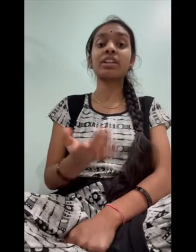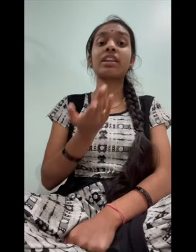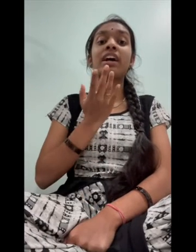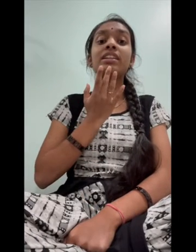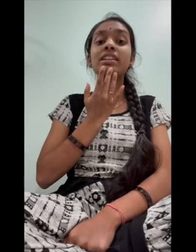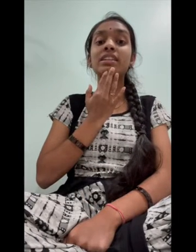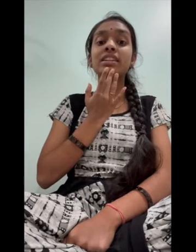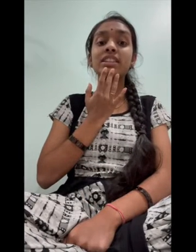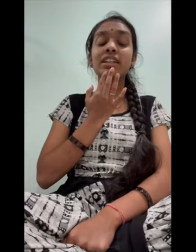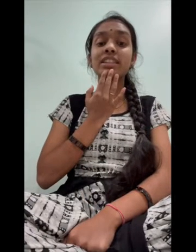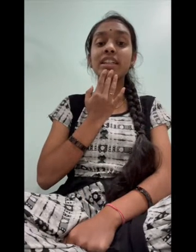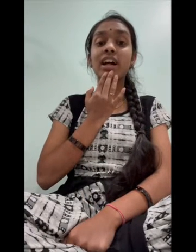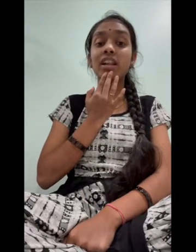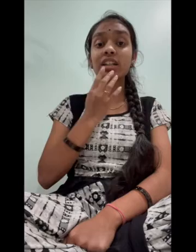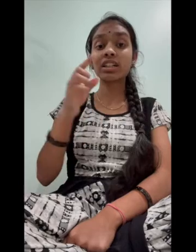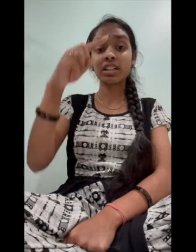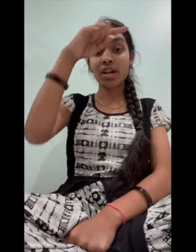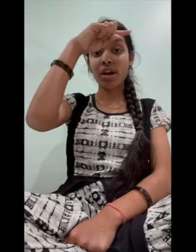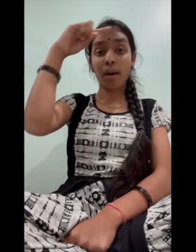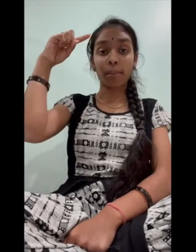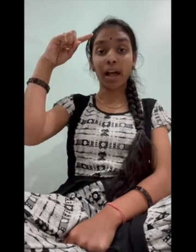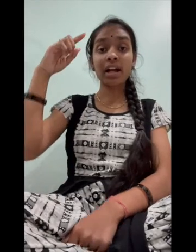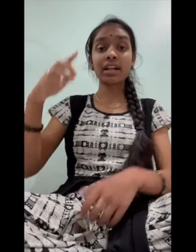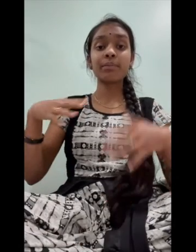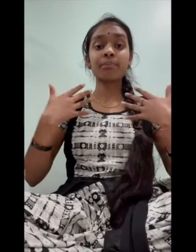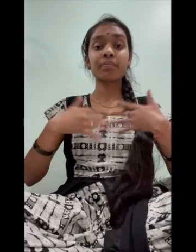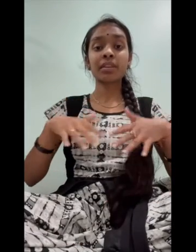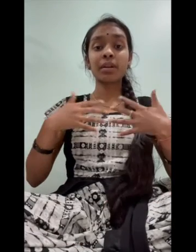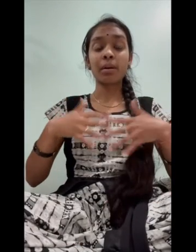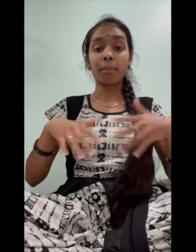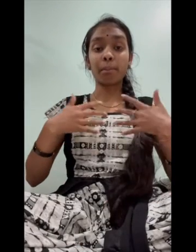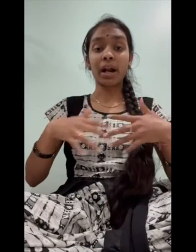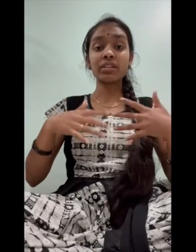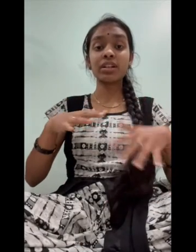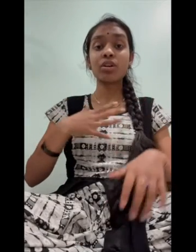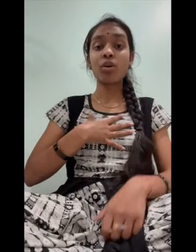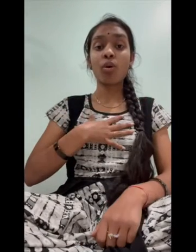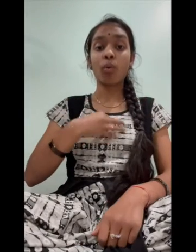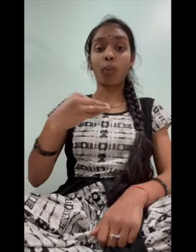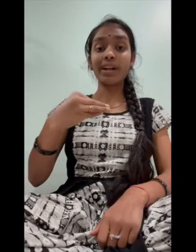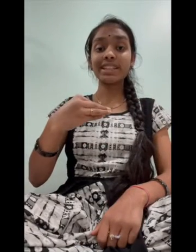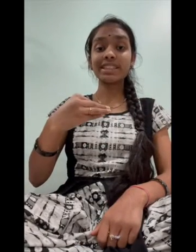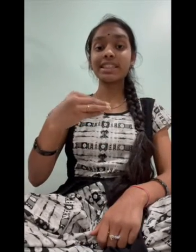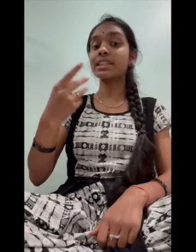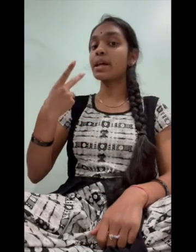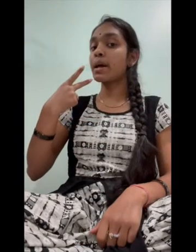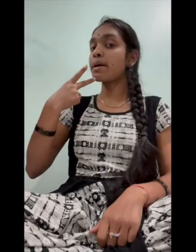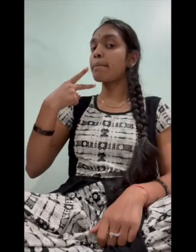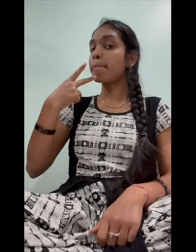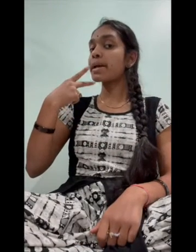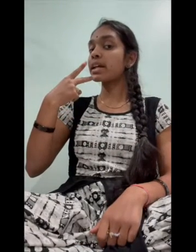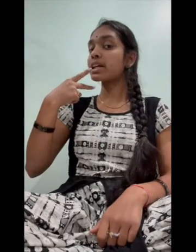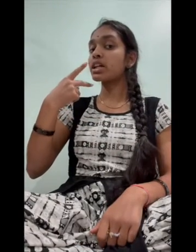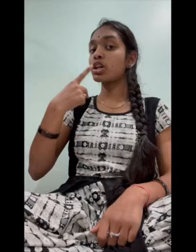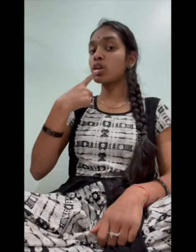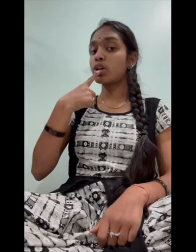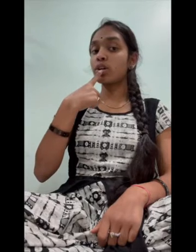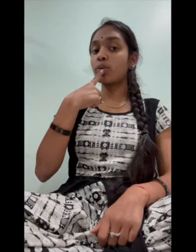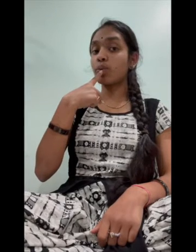that this is how you say color. Black, brown, white, pink,